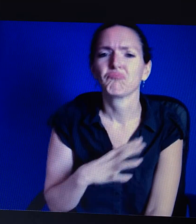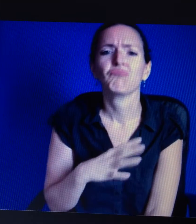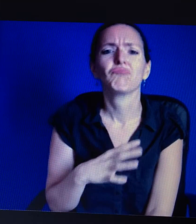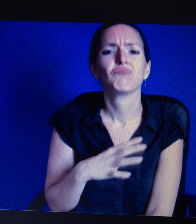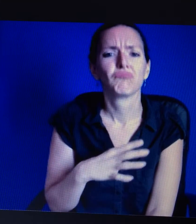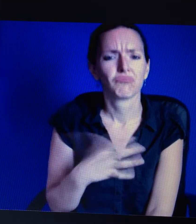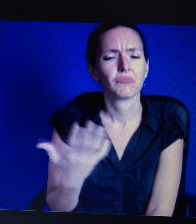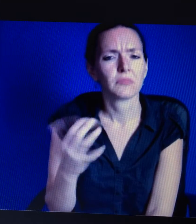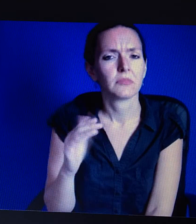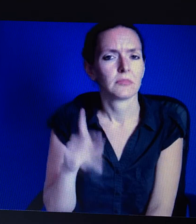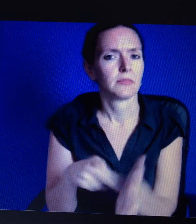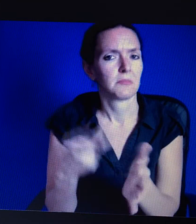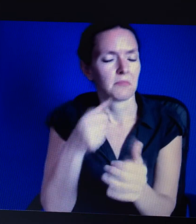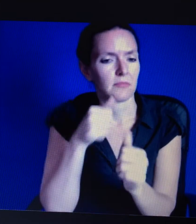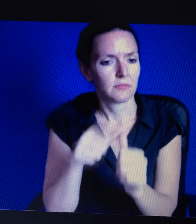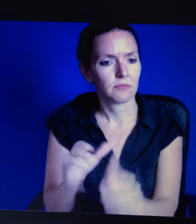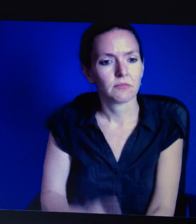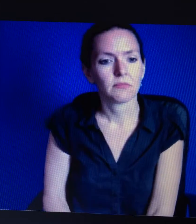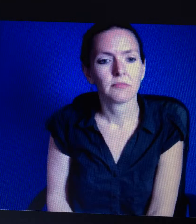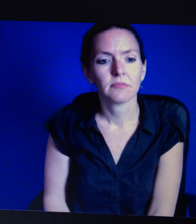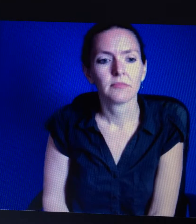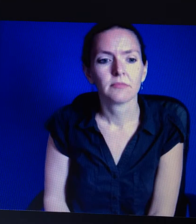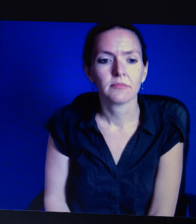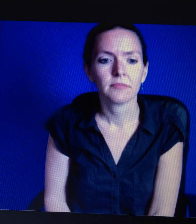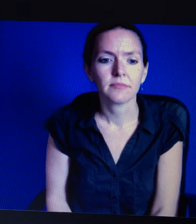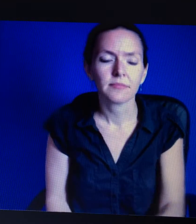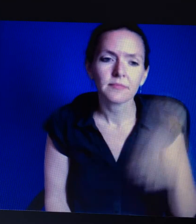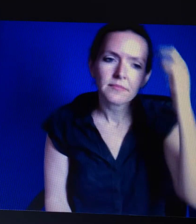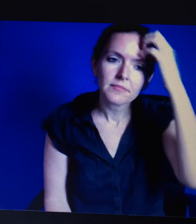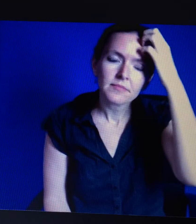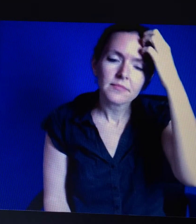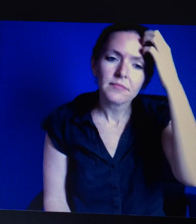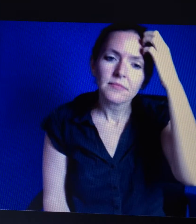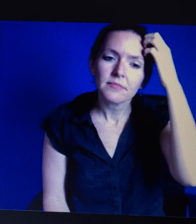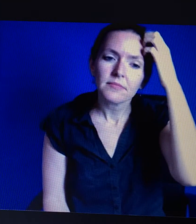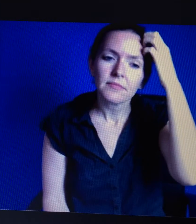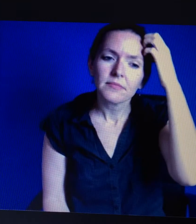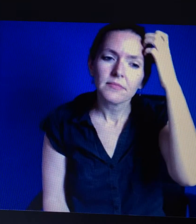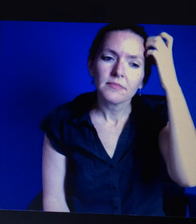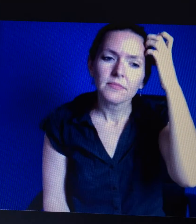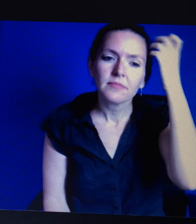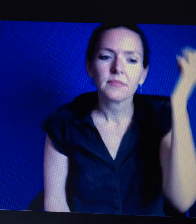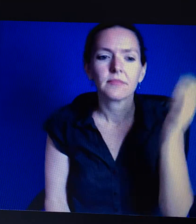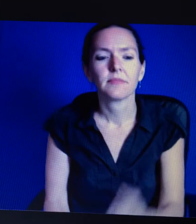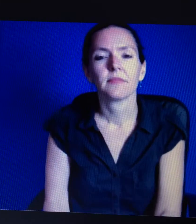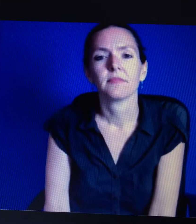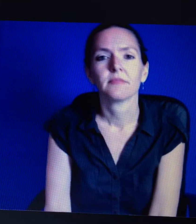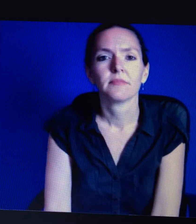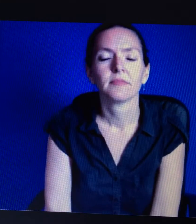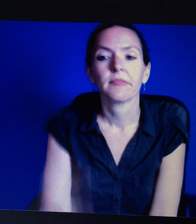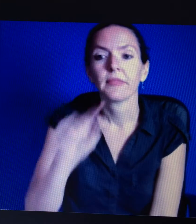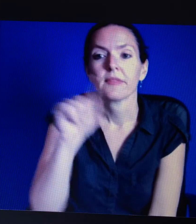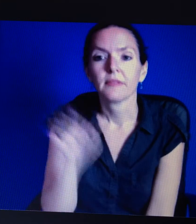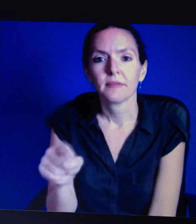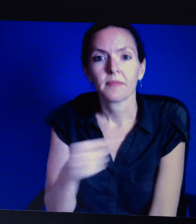I mean, fingerspelled. Or if they have like a double letter in the name, they're fingerspelled.